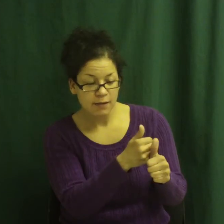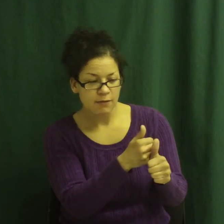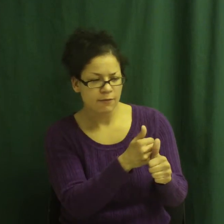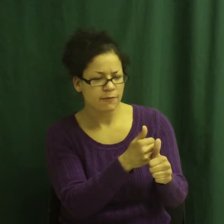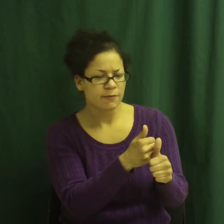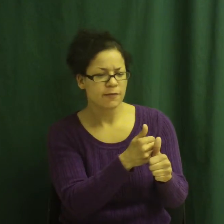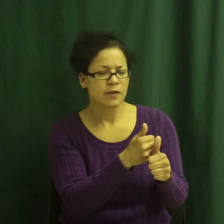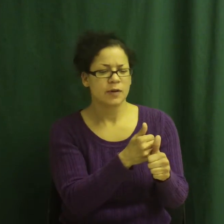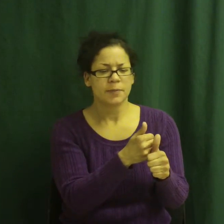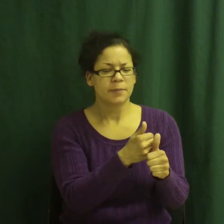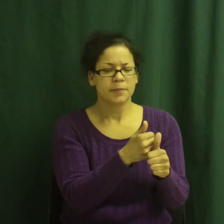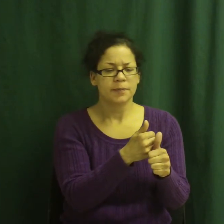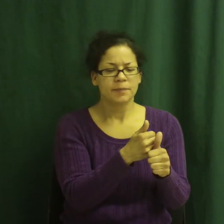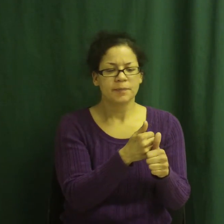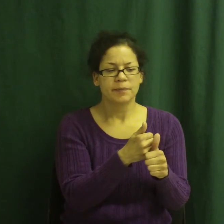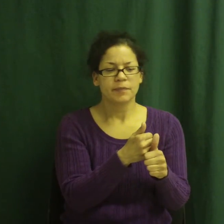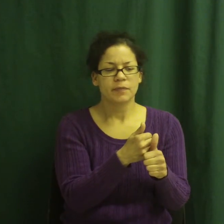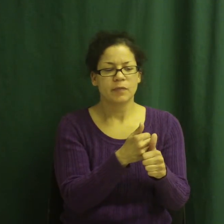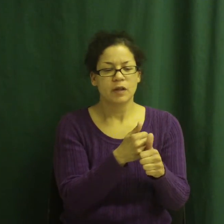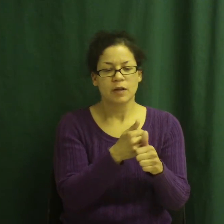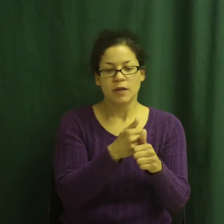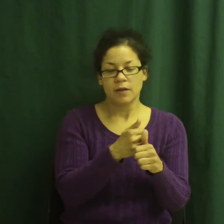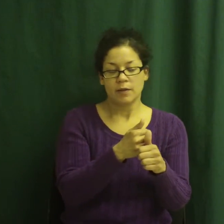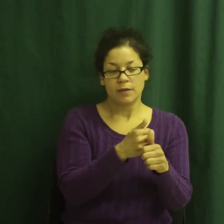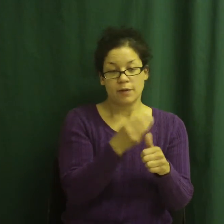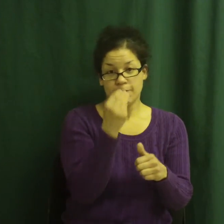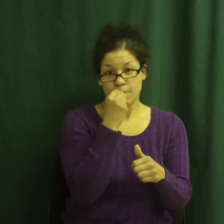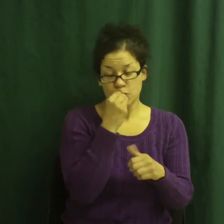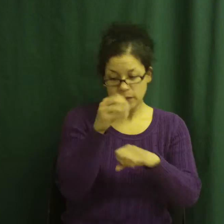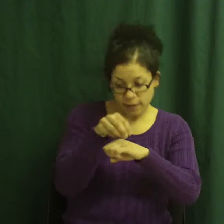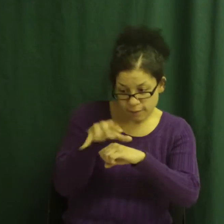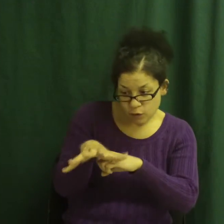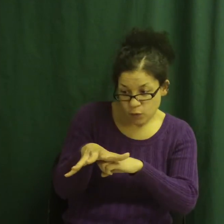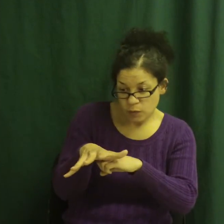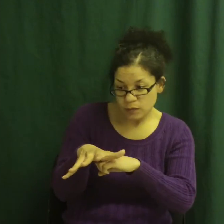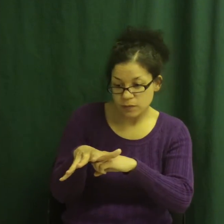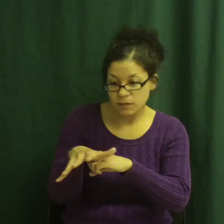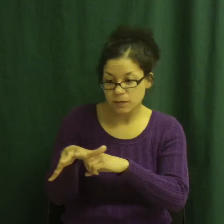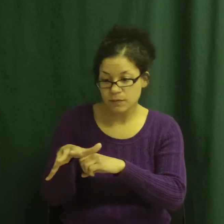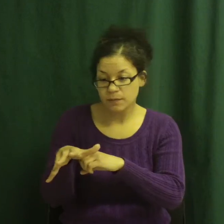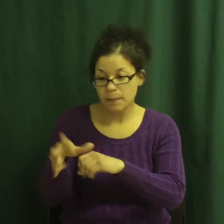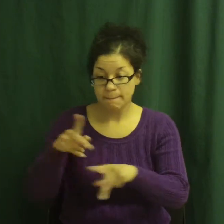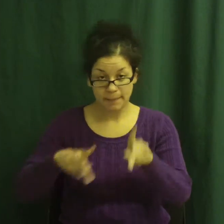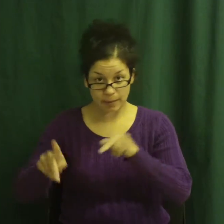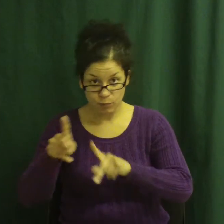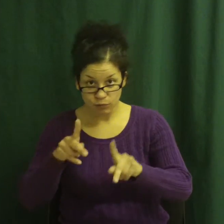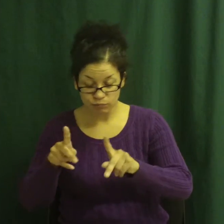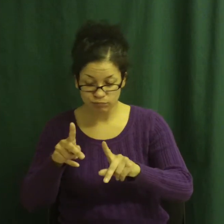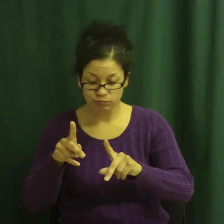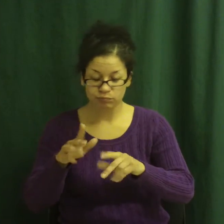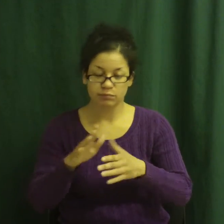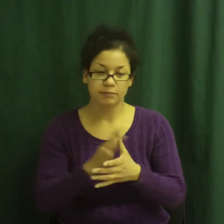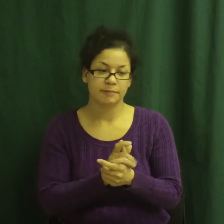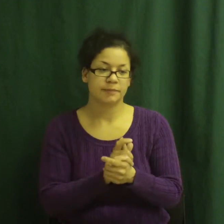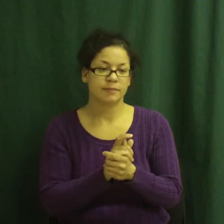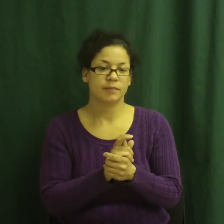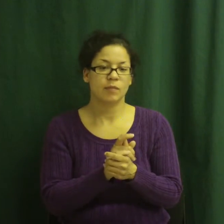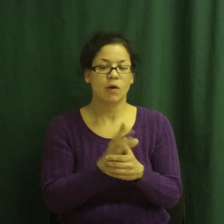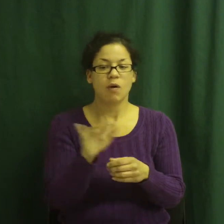on human populations. It offers geographical perspective on